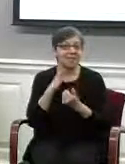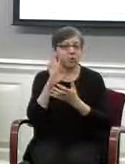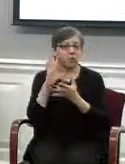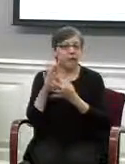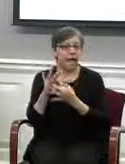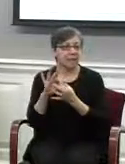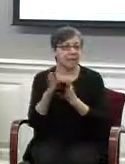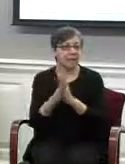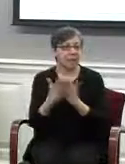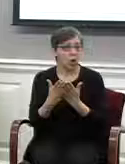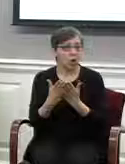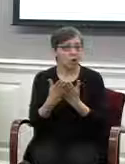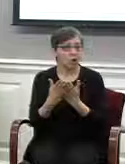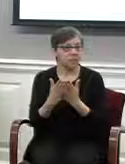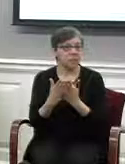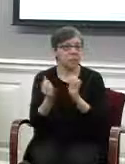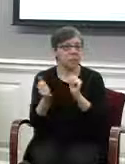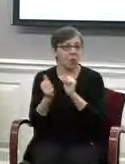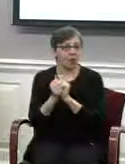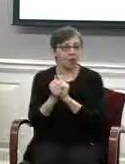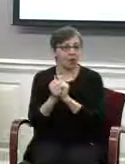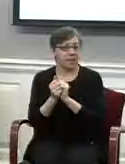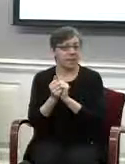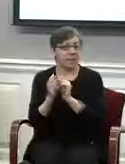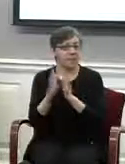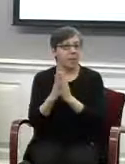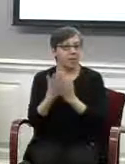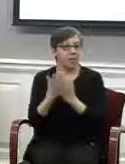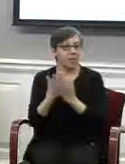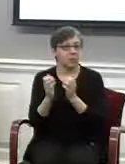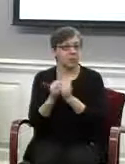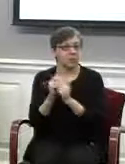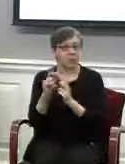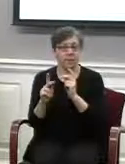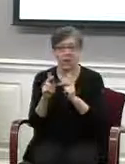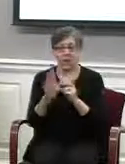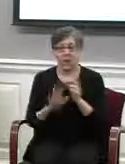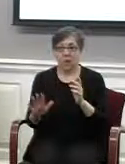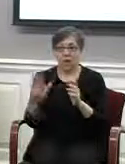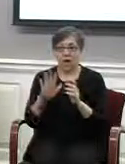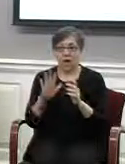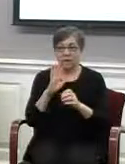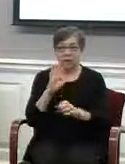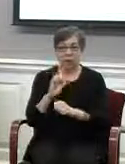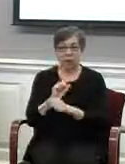texts with texts of people around the world. They do a lot of work on,